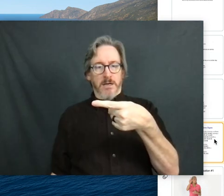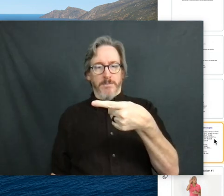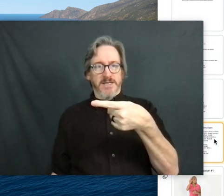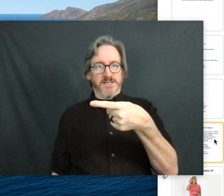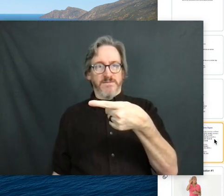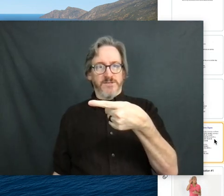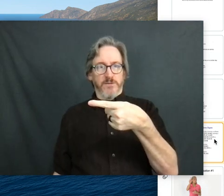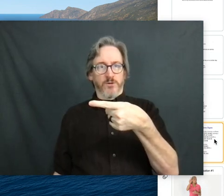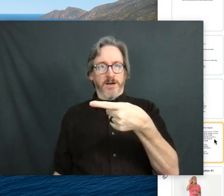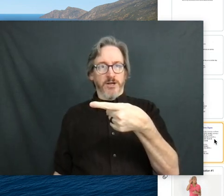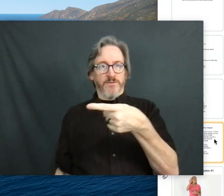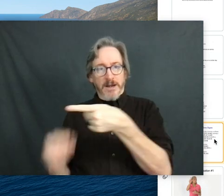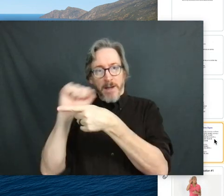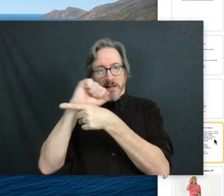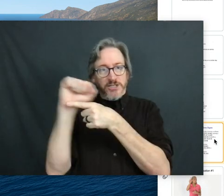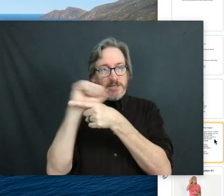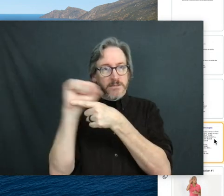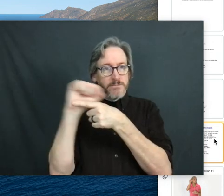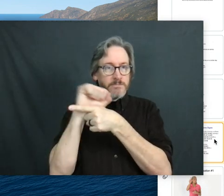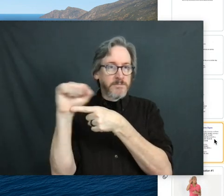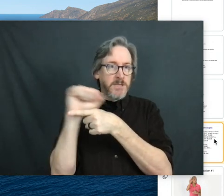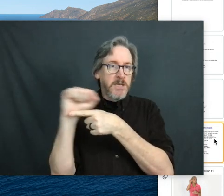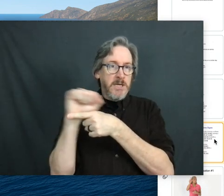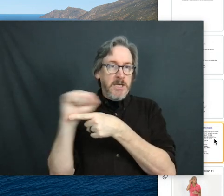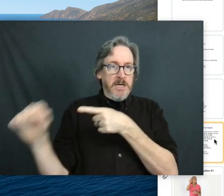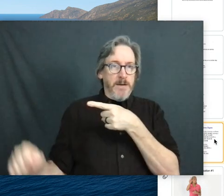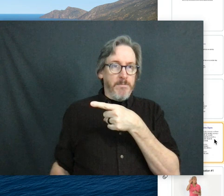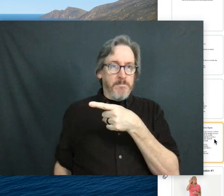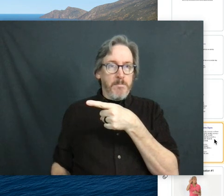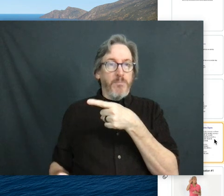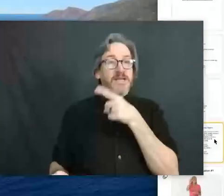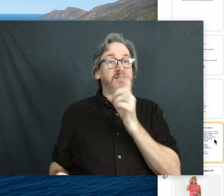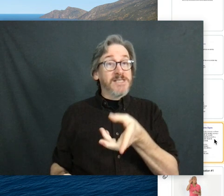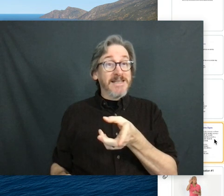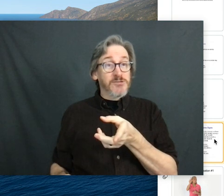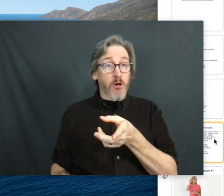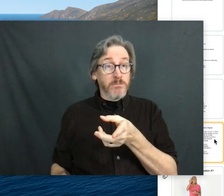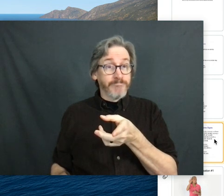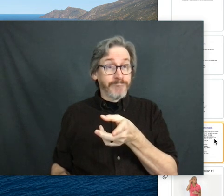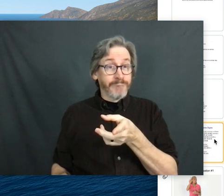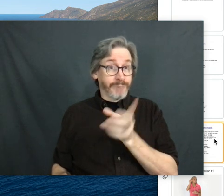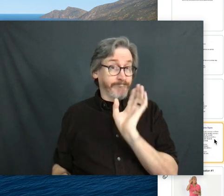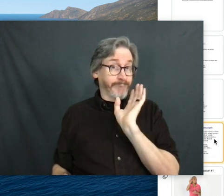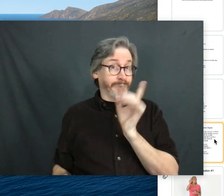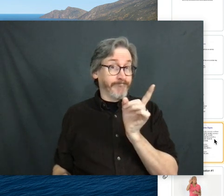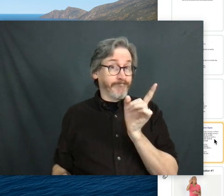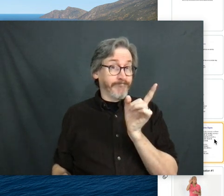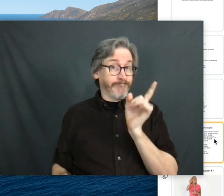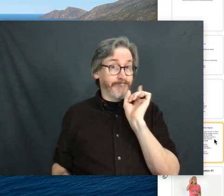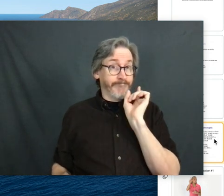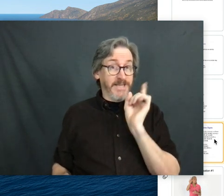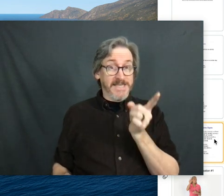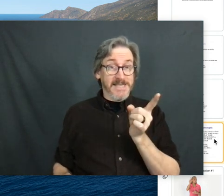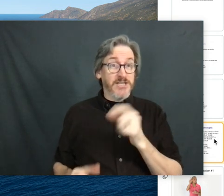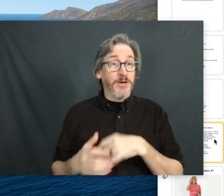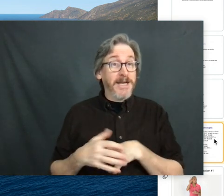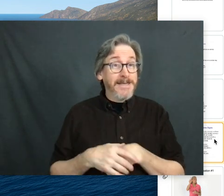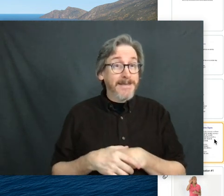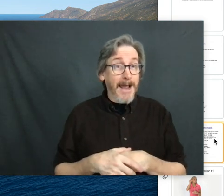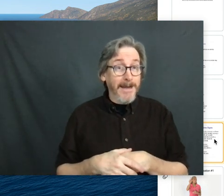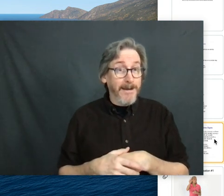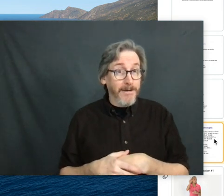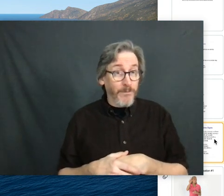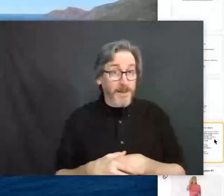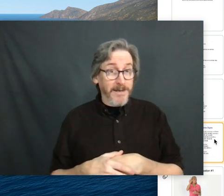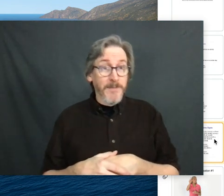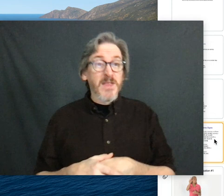got a piece of silverware and you've got to polish it. Please don't sign this wrong, because it's a dirty